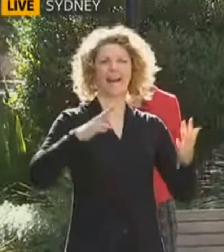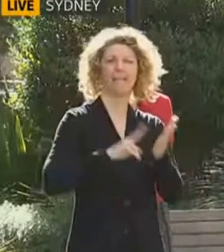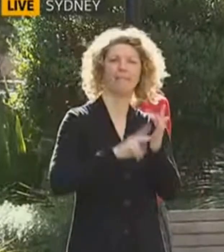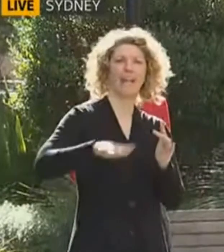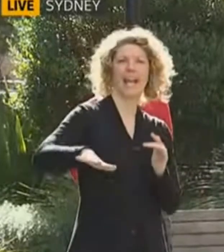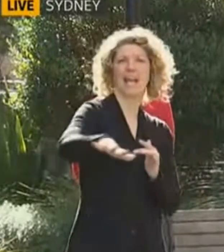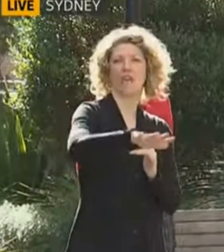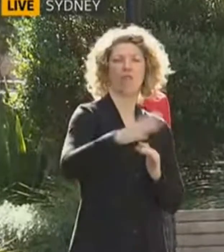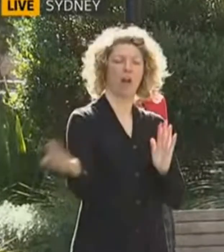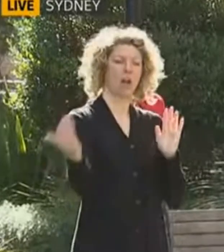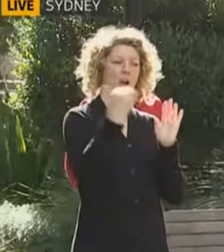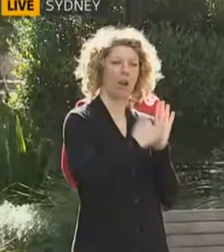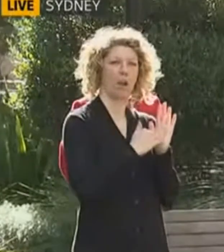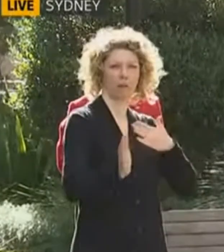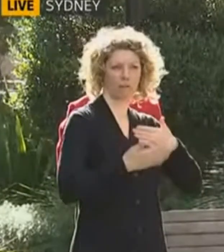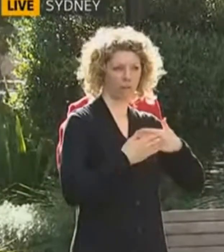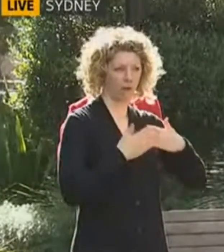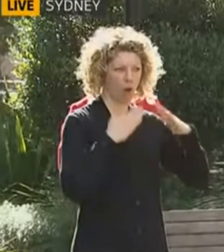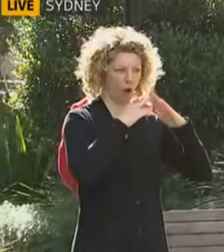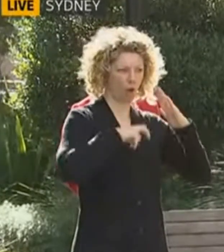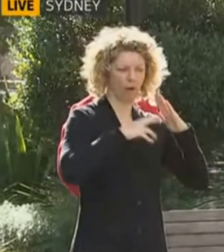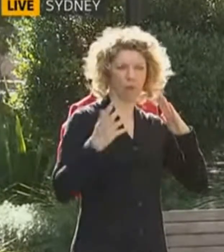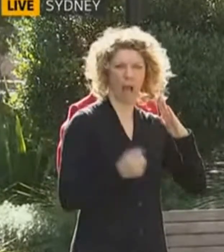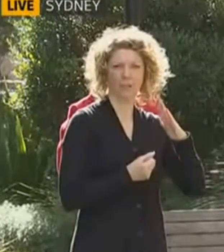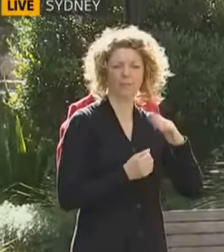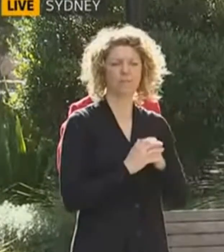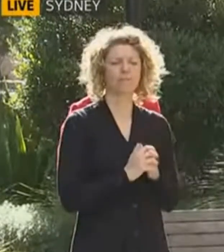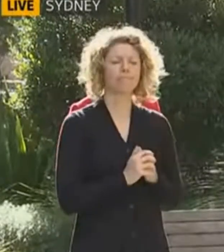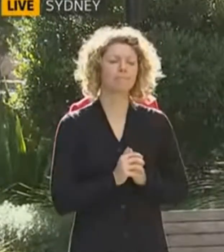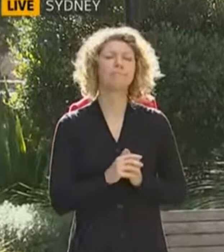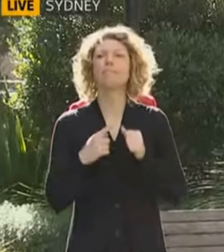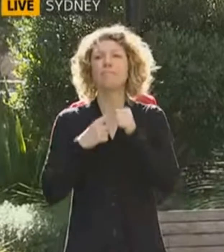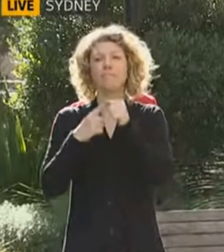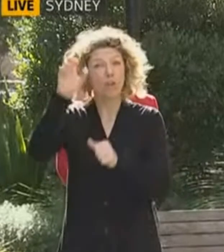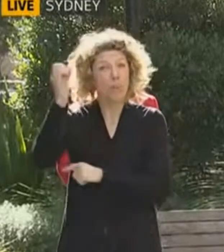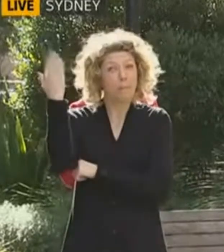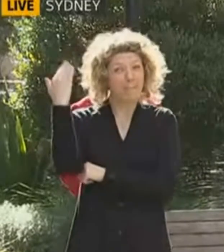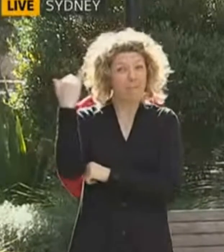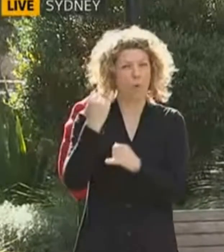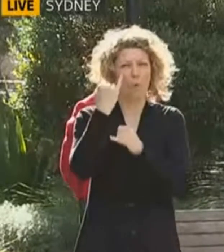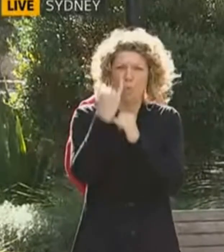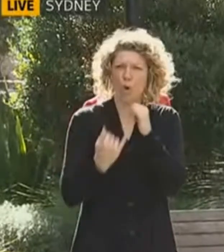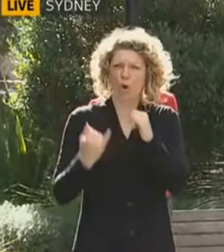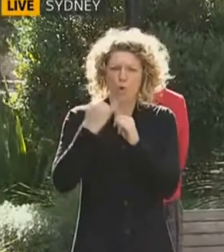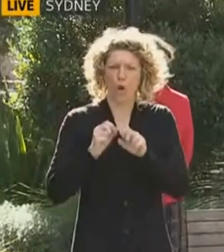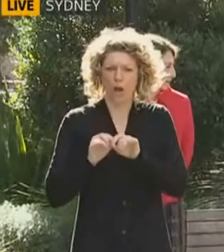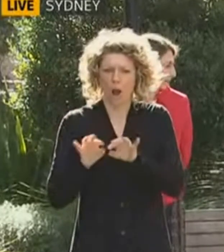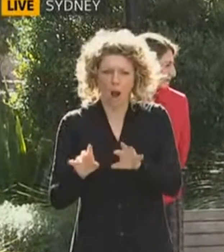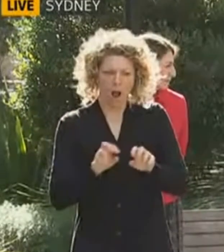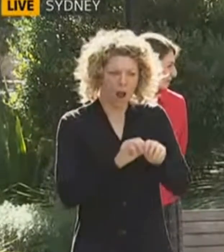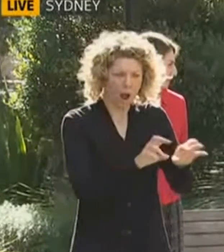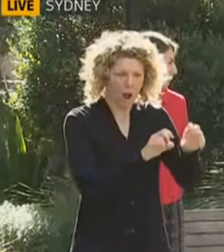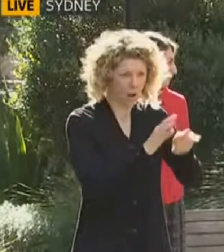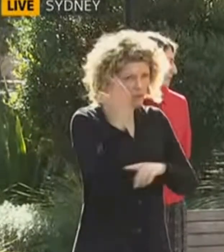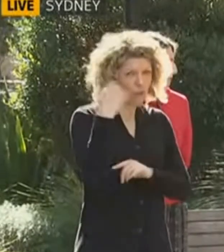your minds back to when the COVID-19 operation started, before the international lockdowns, we were relying on the same methodology